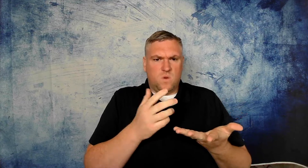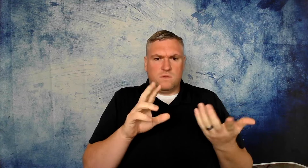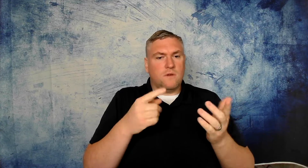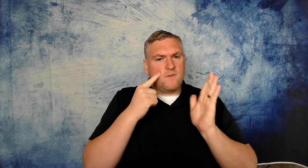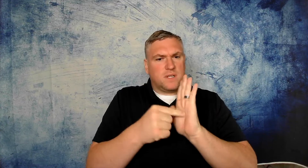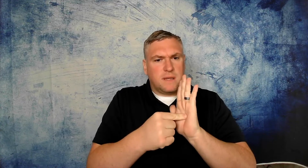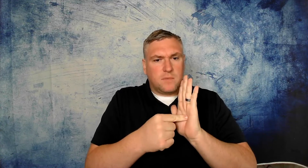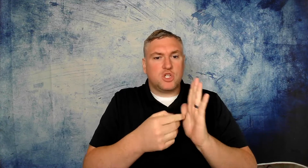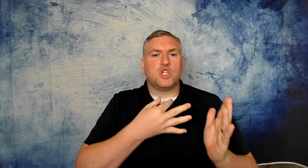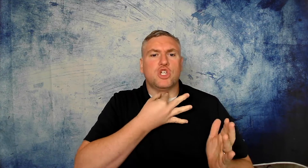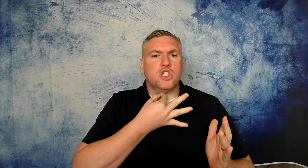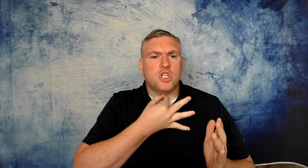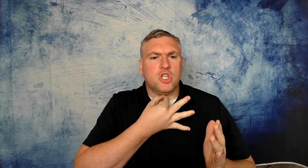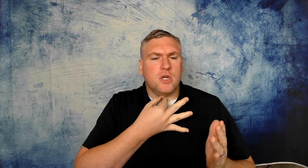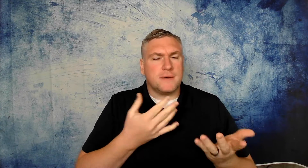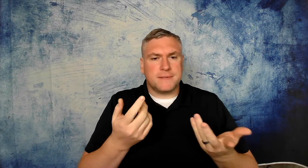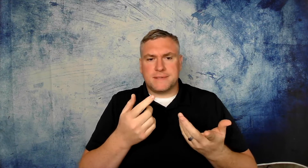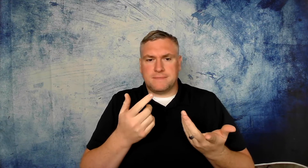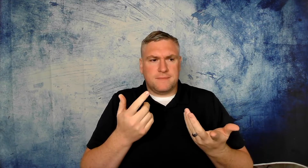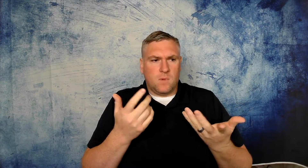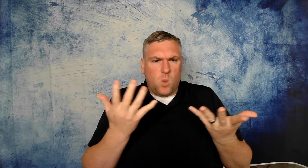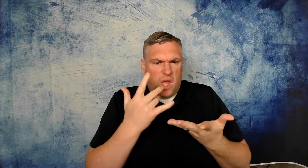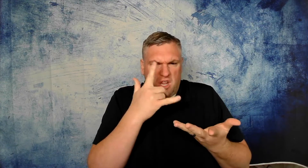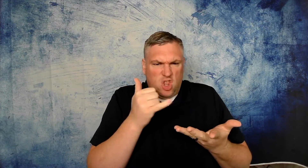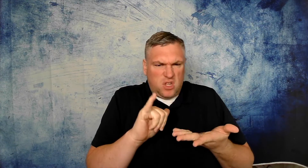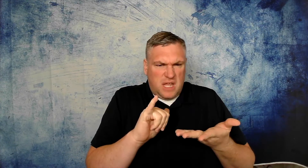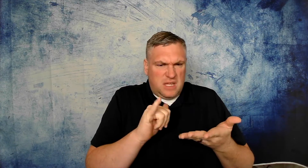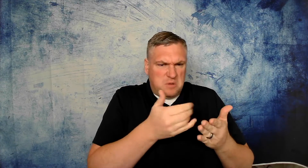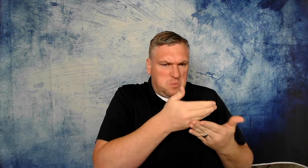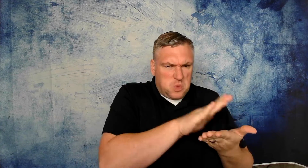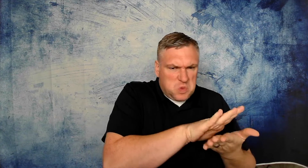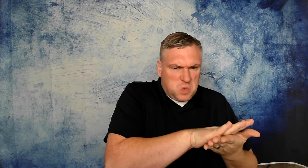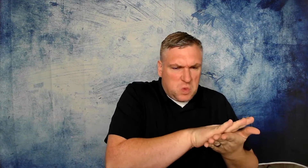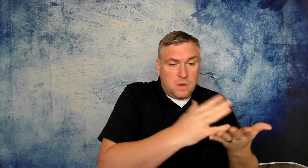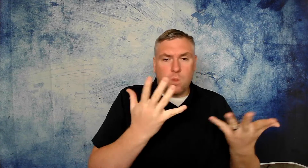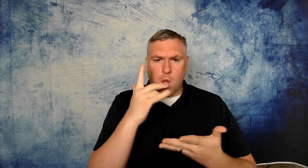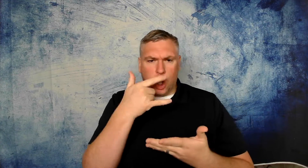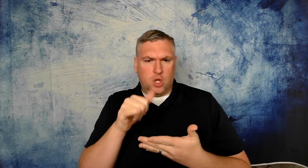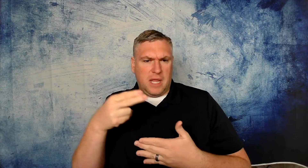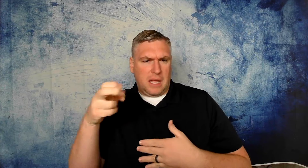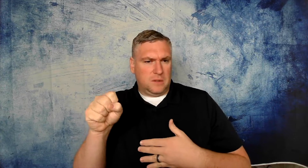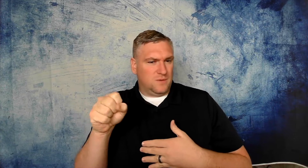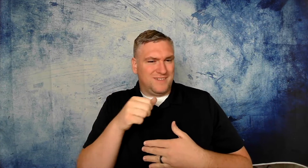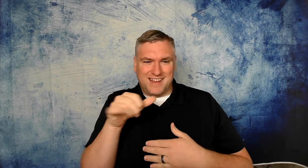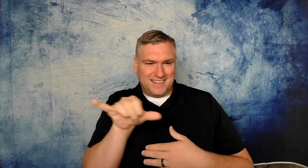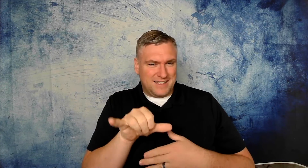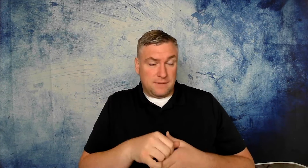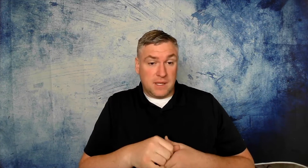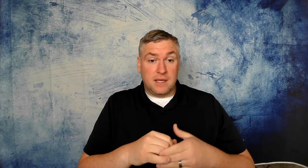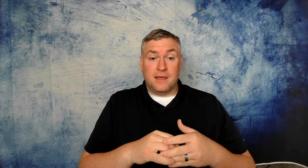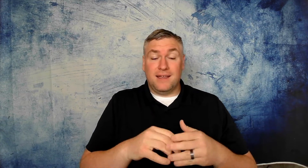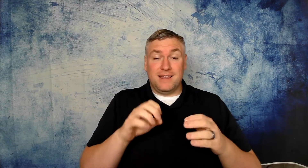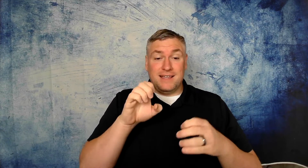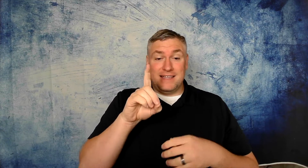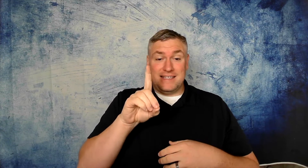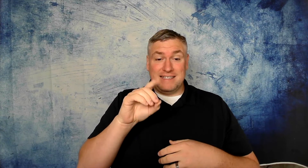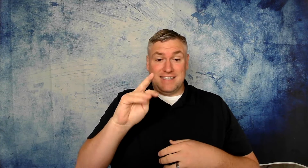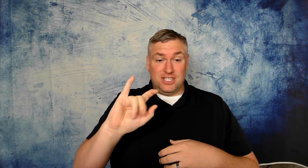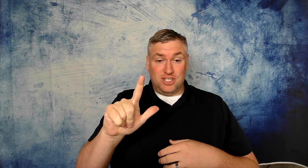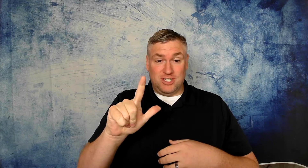That helps us understand, for example, what does curiosity look like? Preschool, what does it look like in high school? That's not